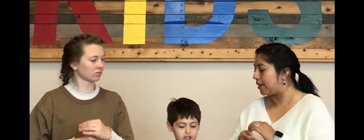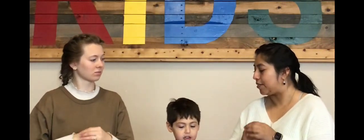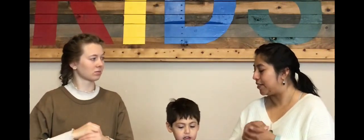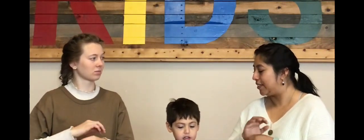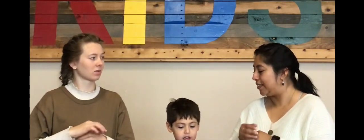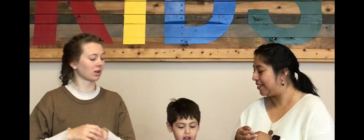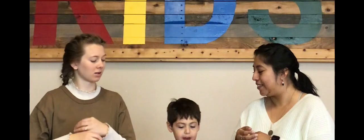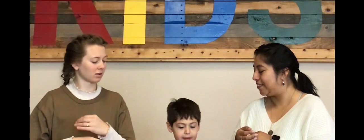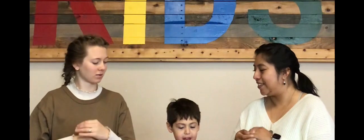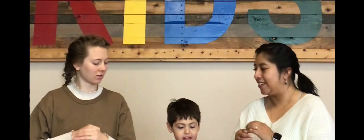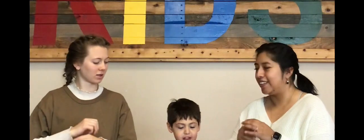manos.